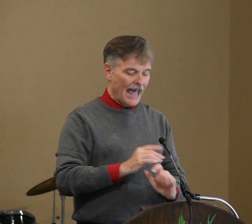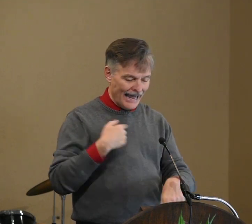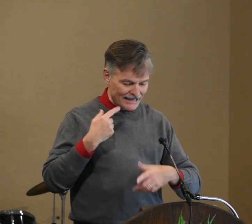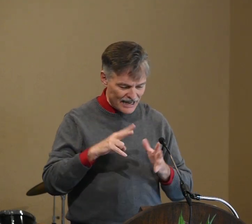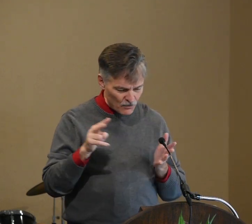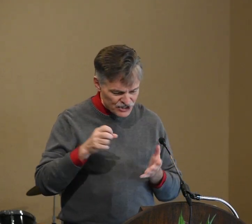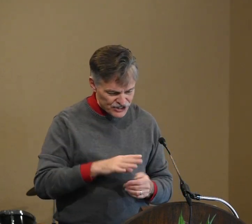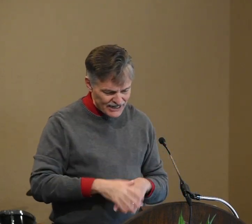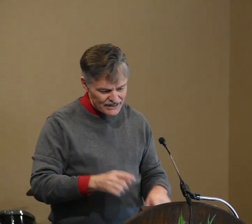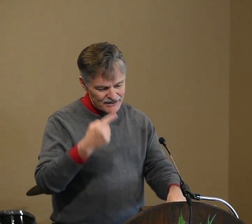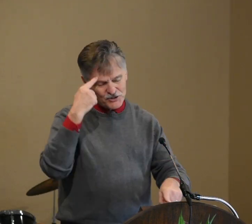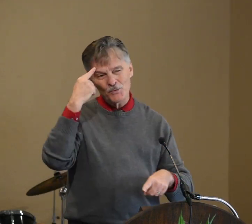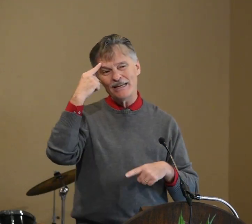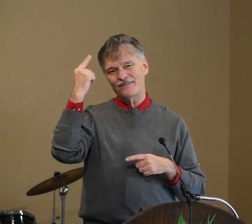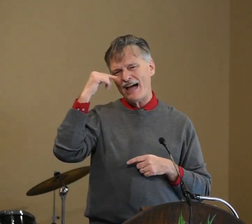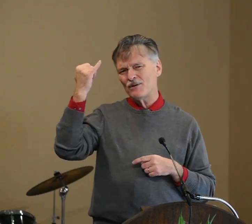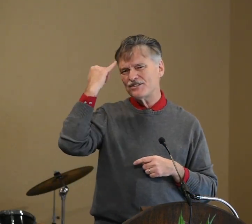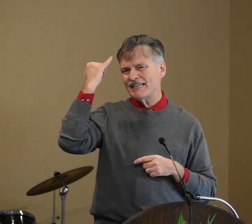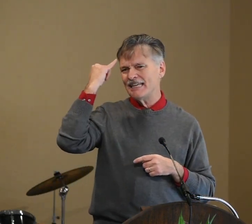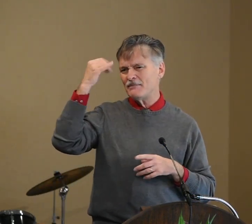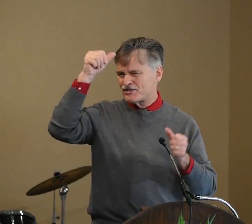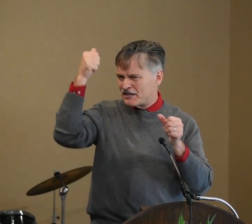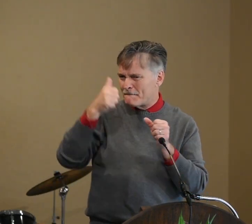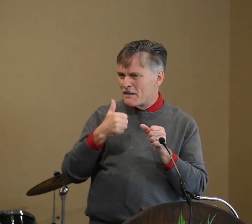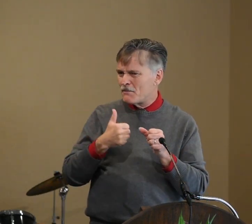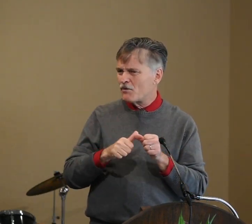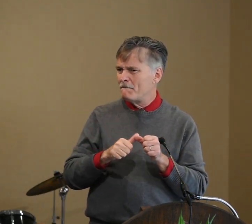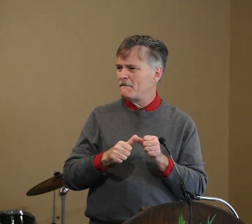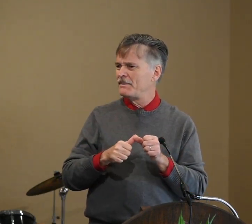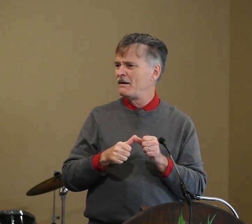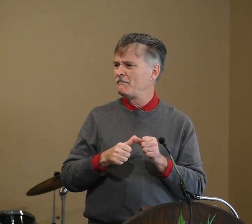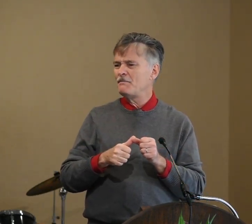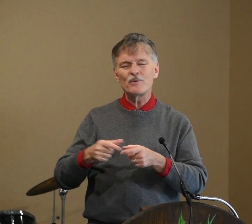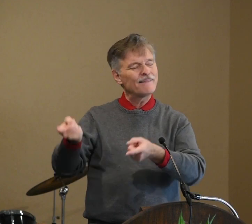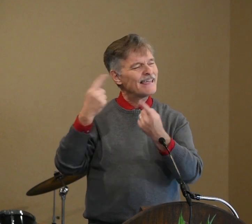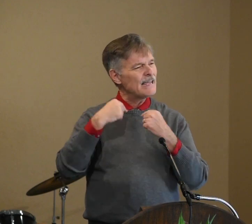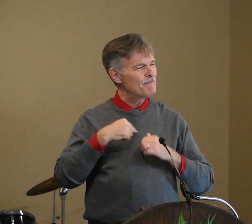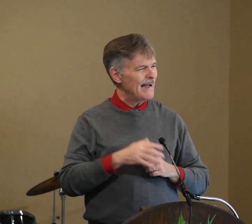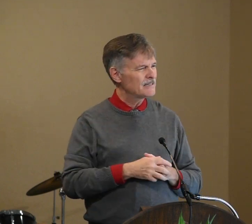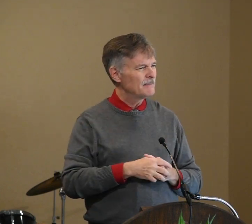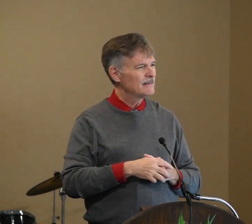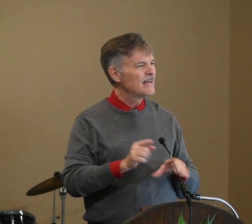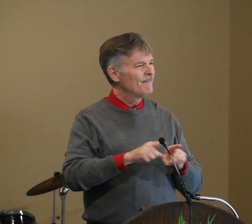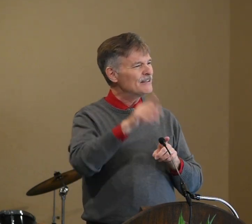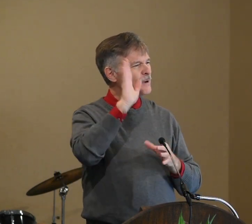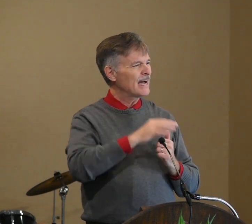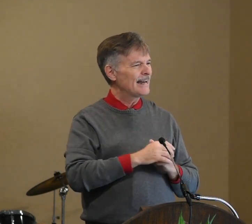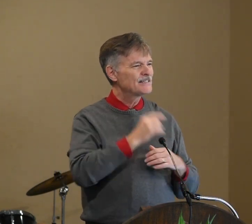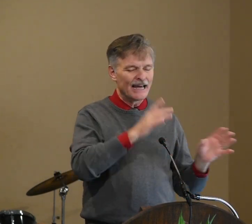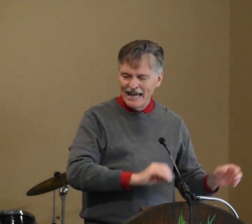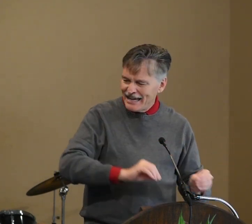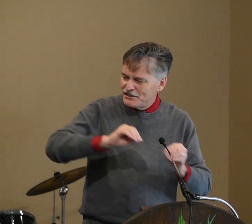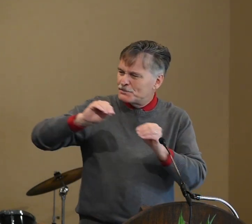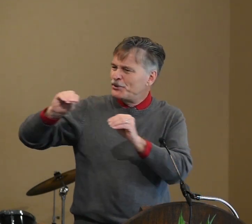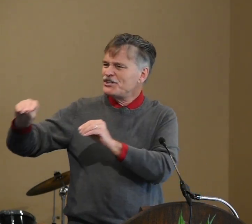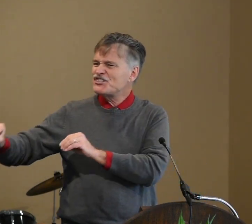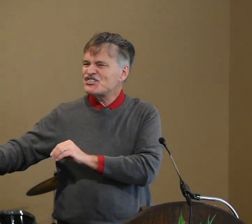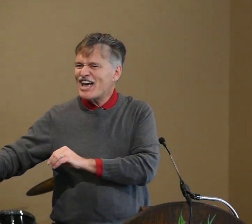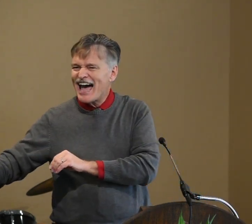And as I was studying this week, that was the image, the memory that came back to me is that's what God has done. He's put